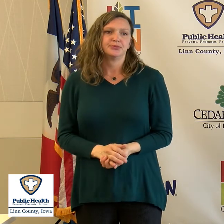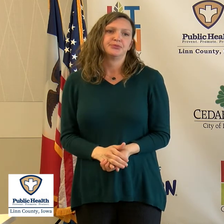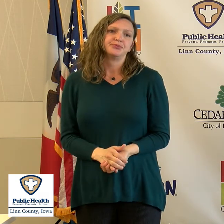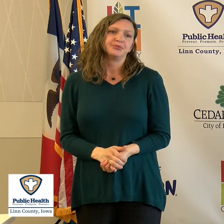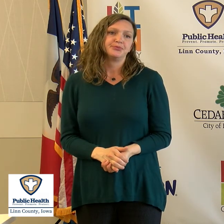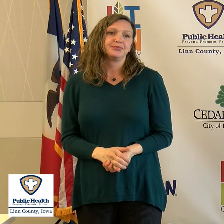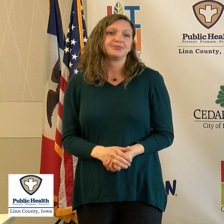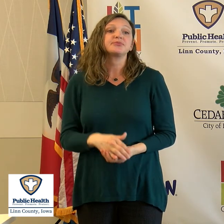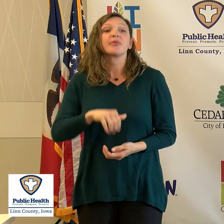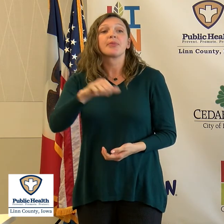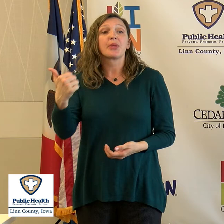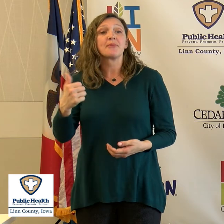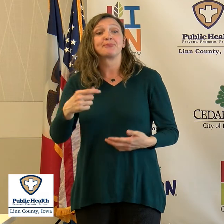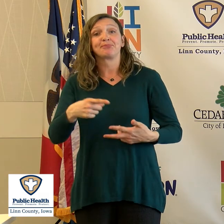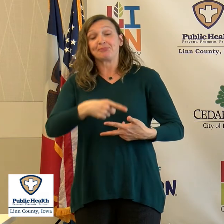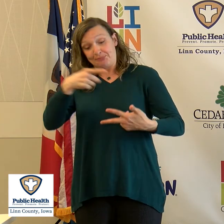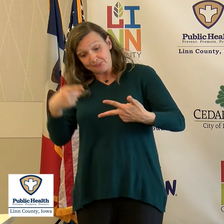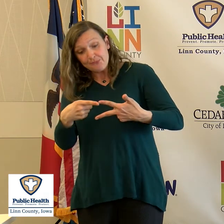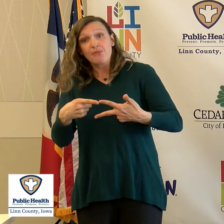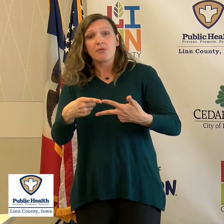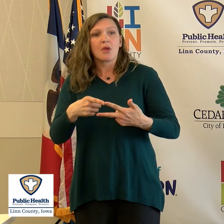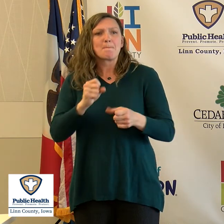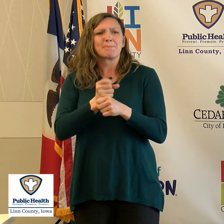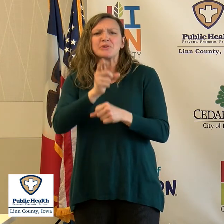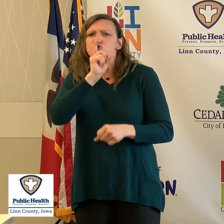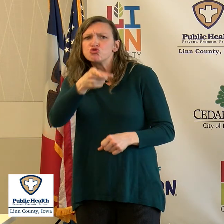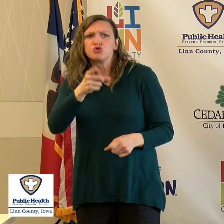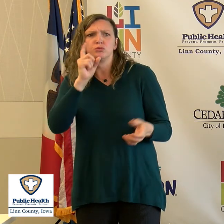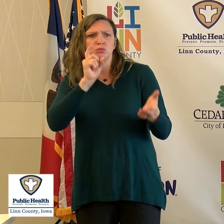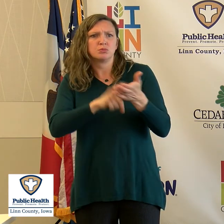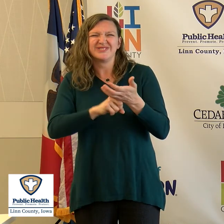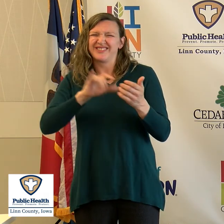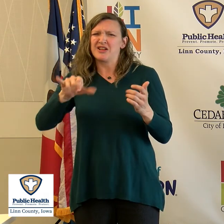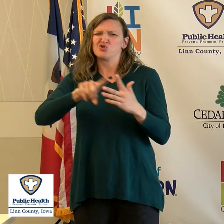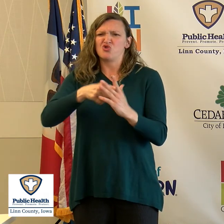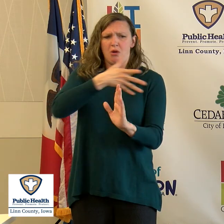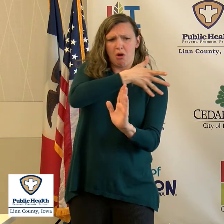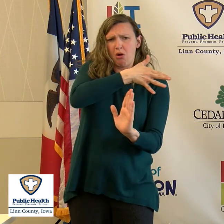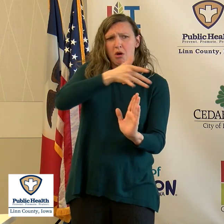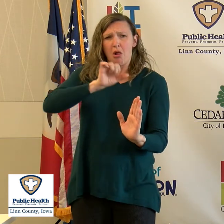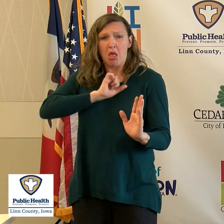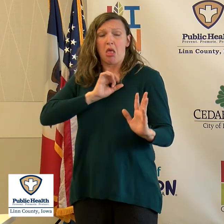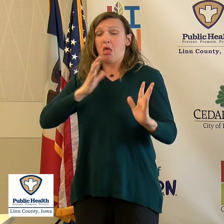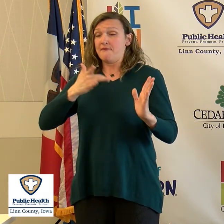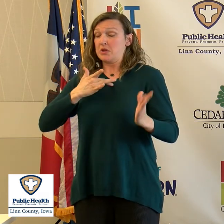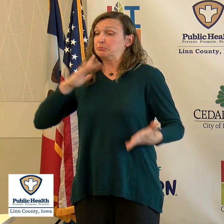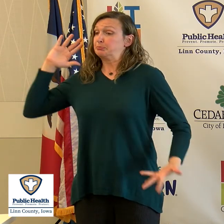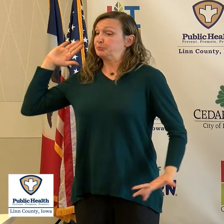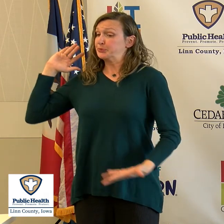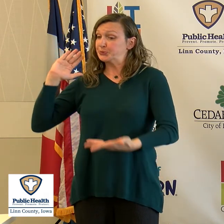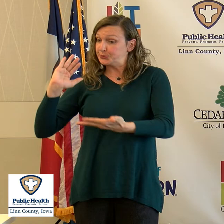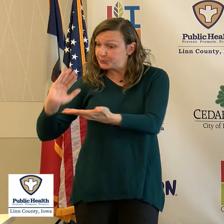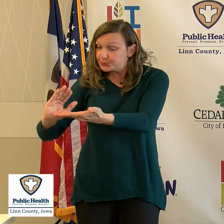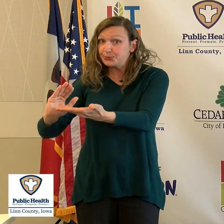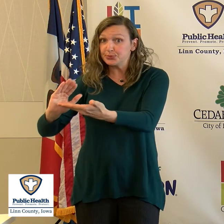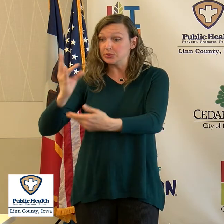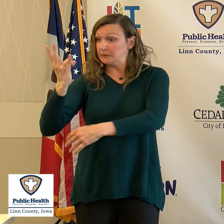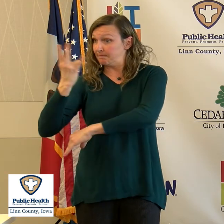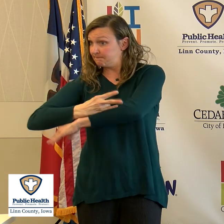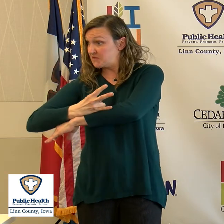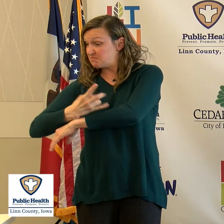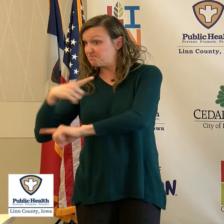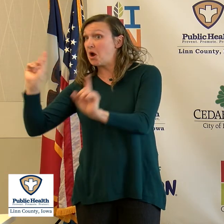such as cough or shortness of breath, and at least 7 days have passed since symptoms